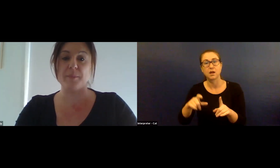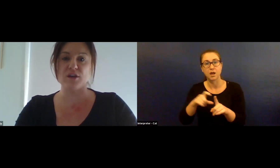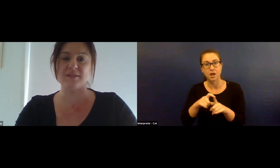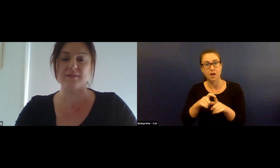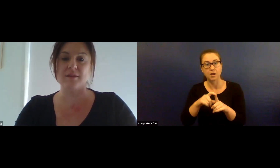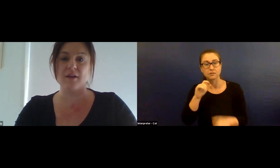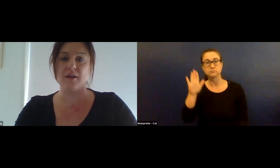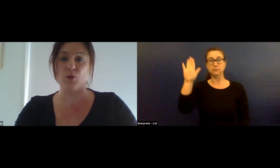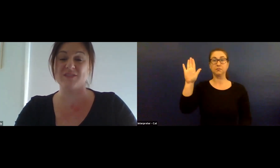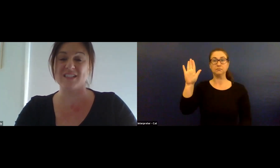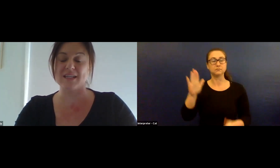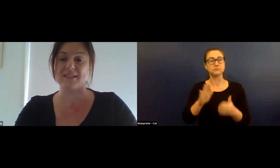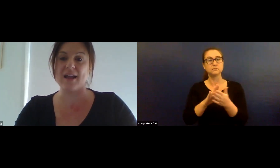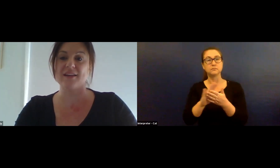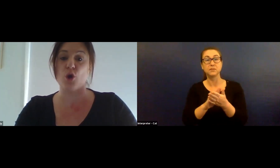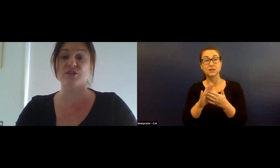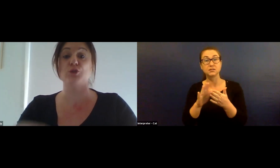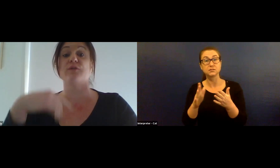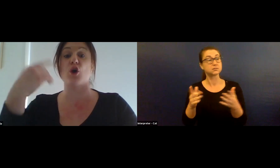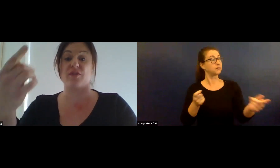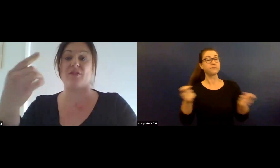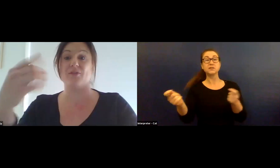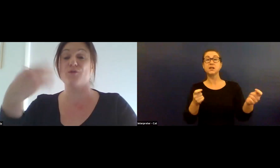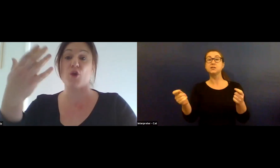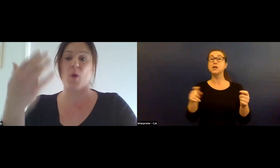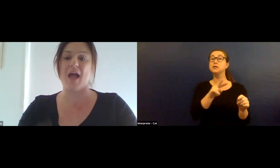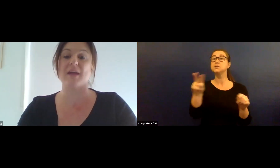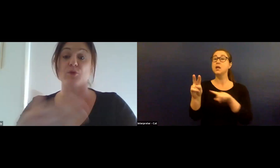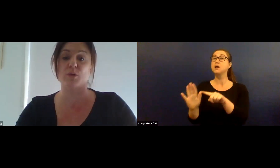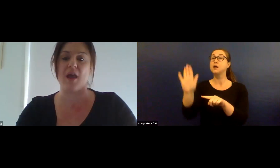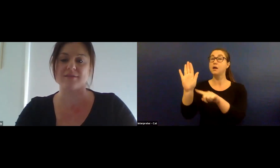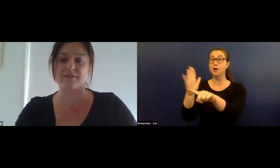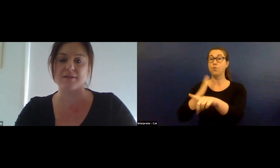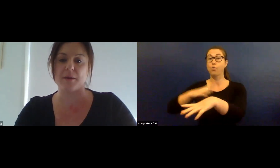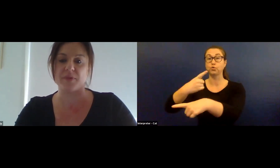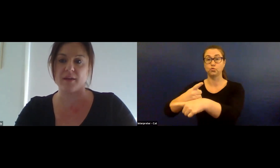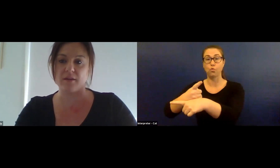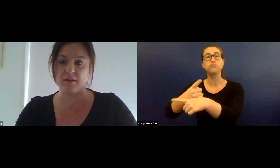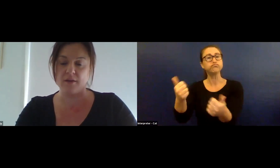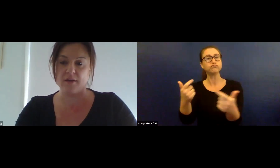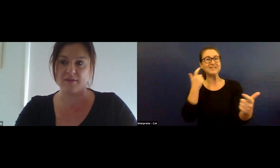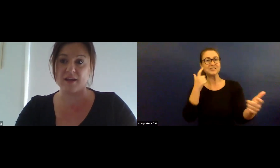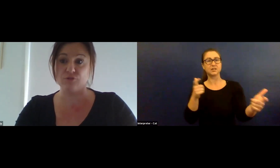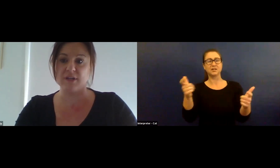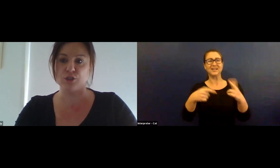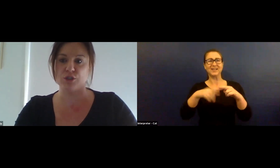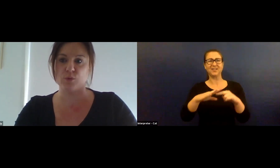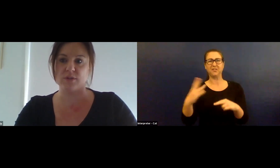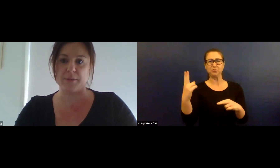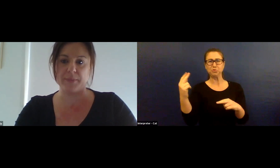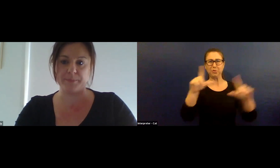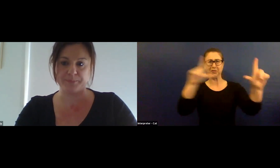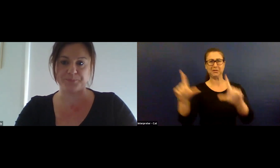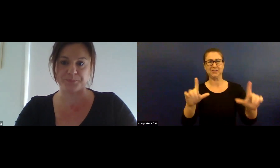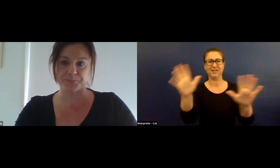So the person who is facilitating knows that you've got your hand up and you would like to say something. That is a really useful